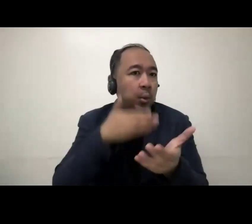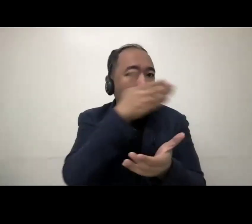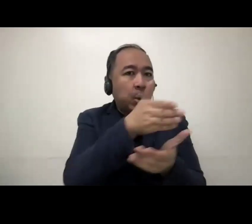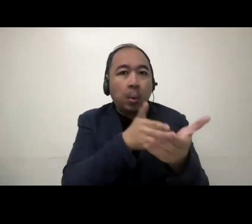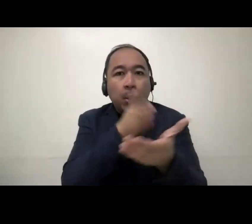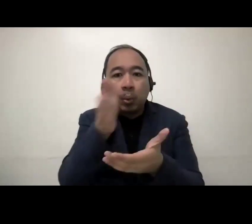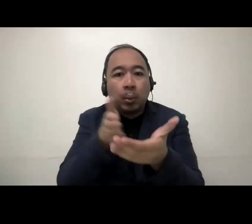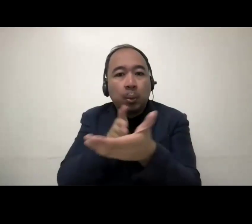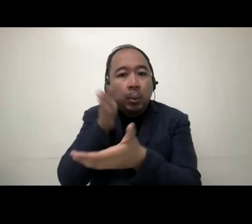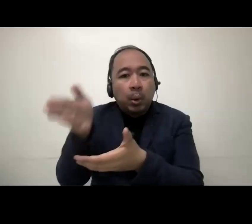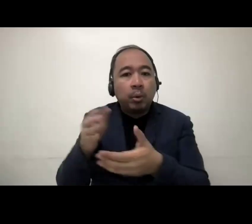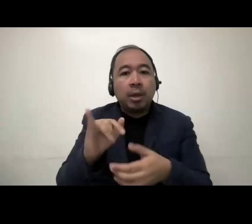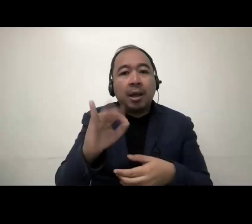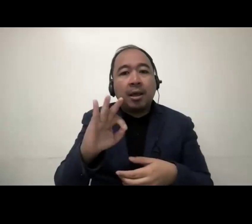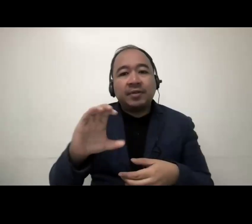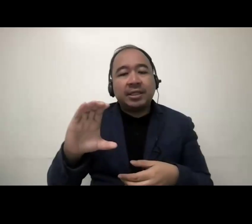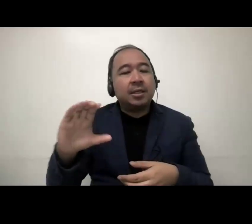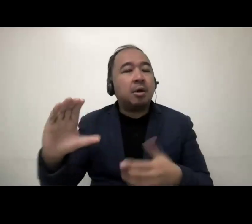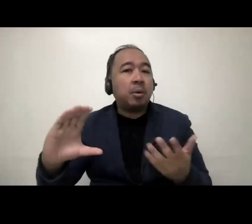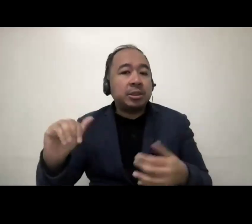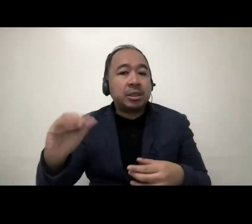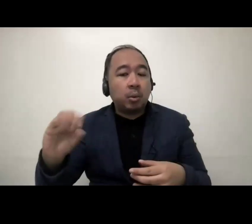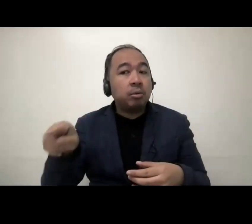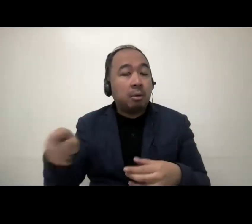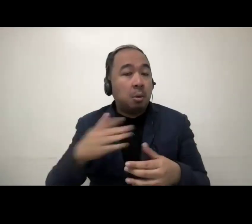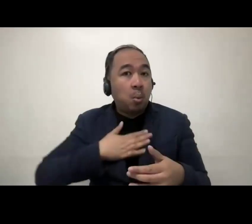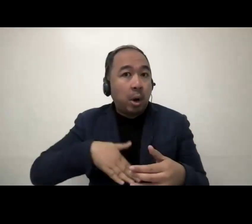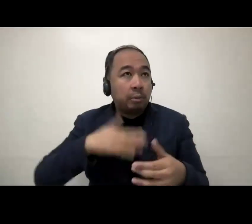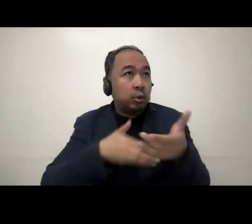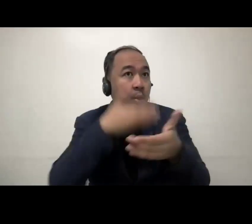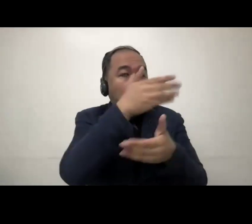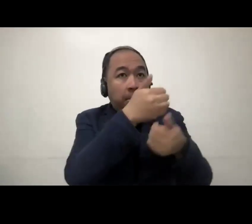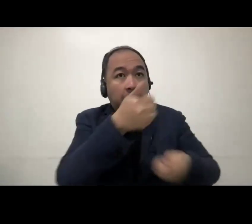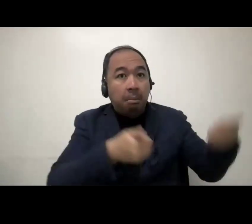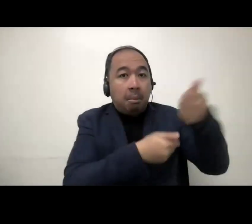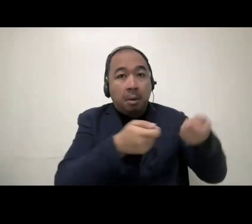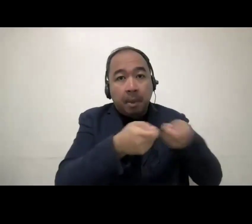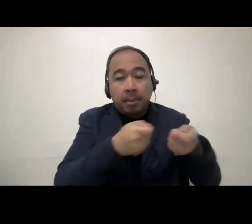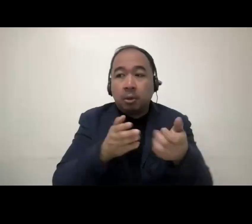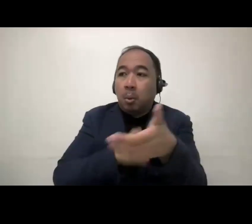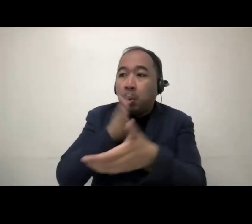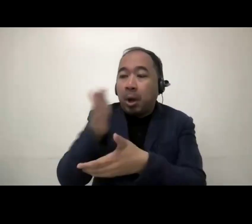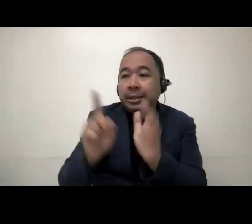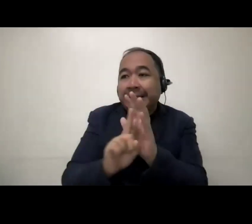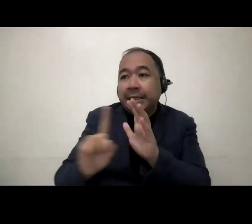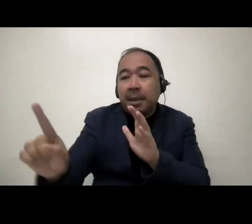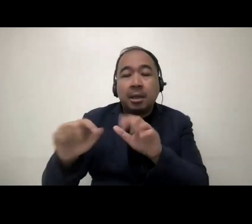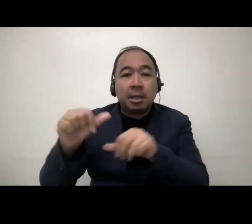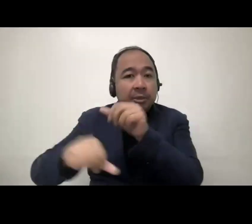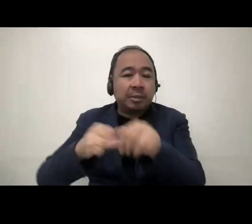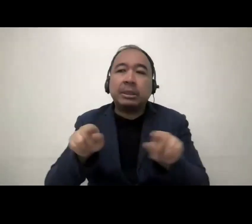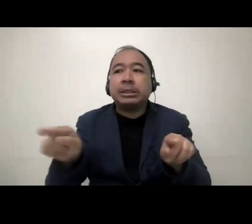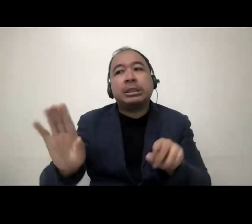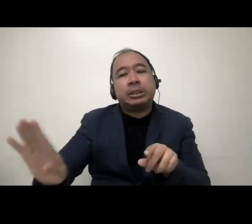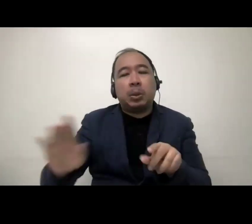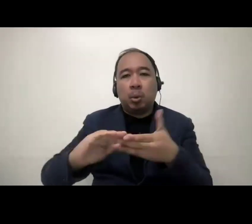IFC CAO, if they want to go to the management level grievance mechanism, if they want to come to an independent accountability mechanism, no. And in that sense,